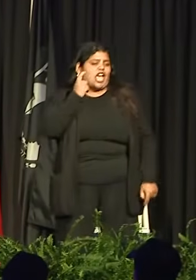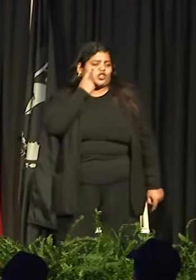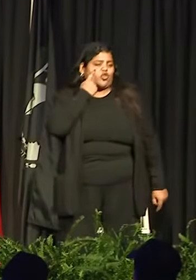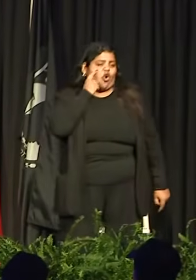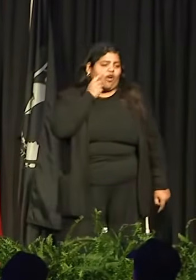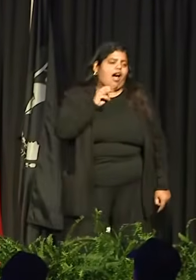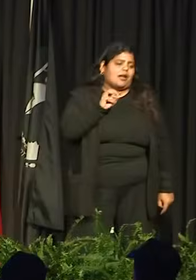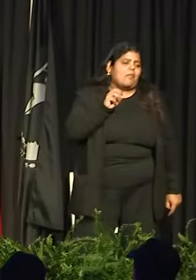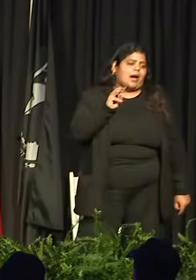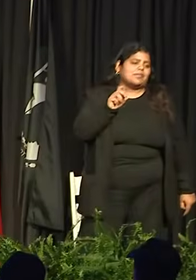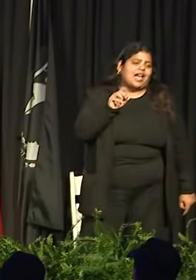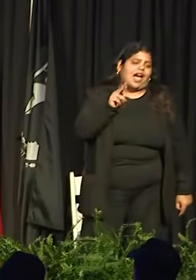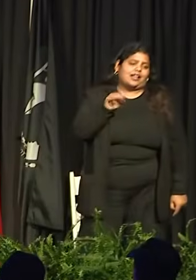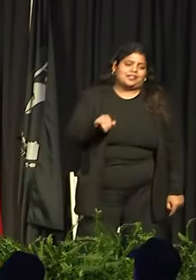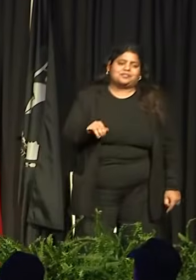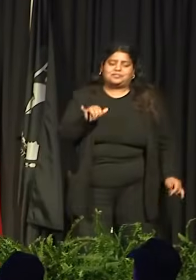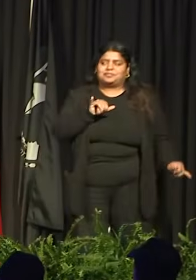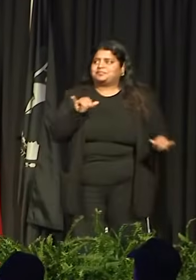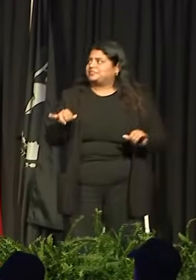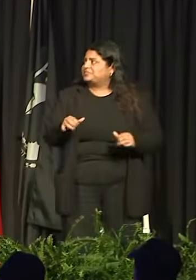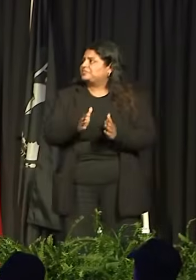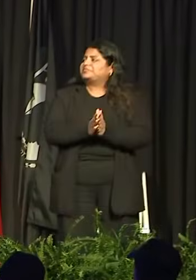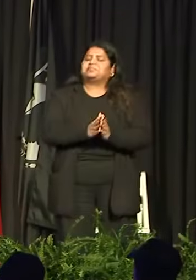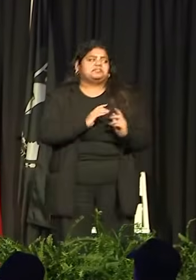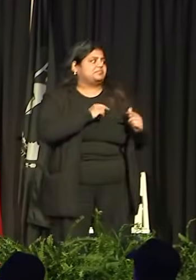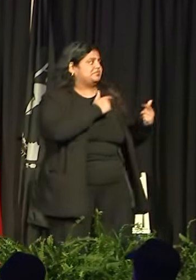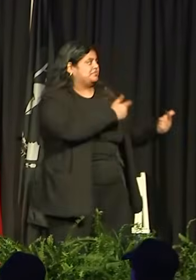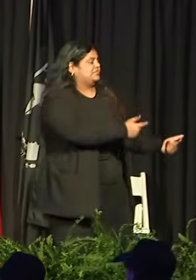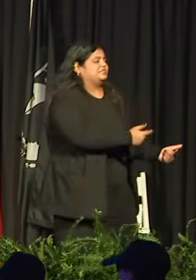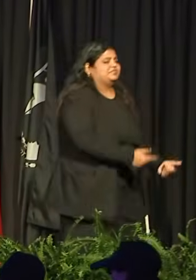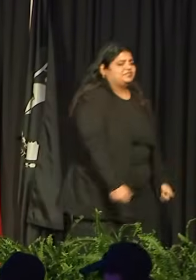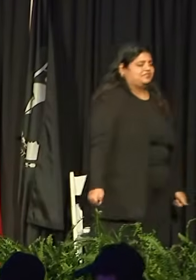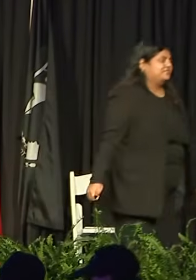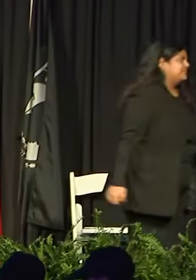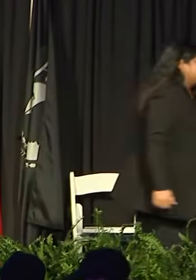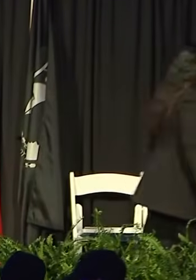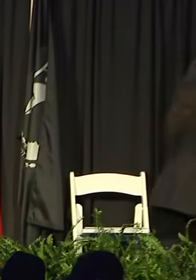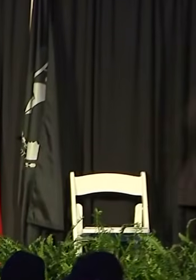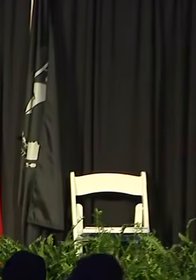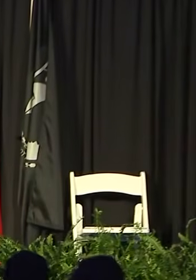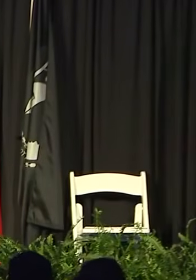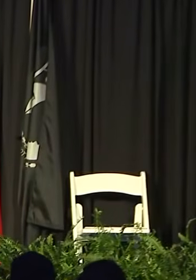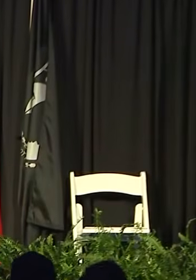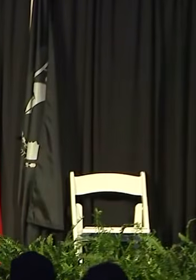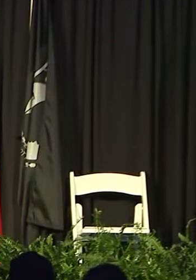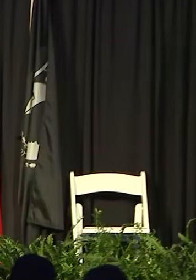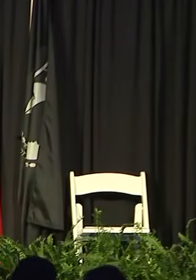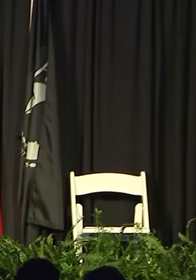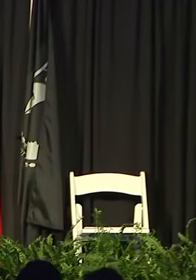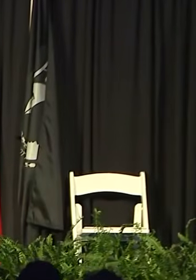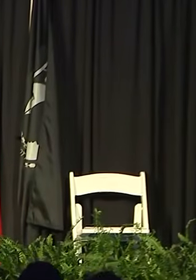Thank you. Thank you. Okay. So what?